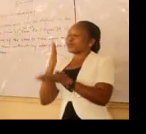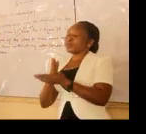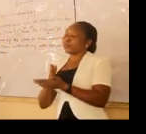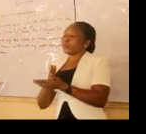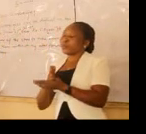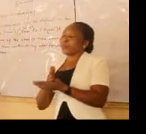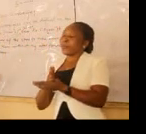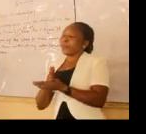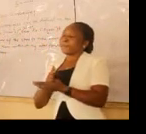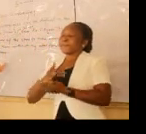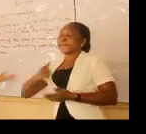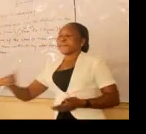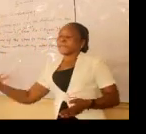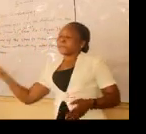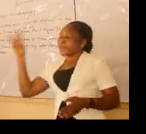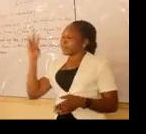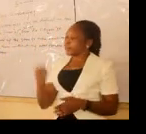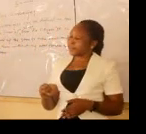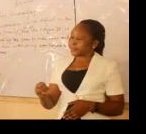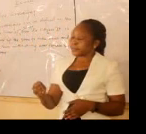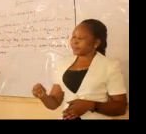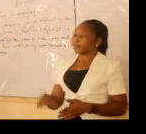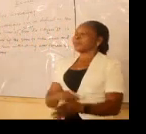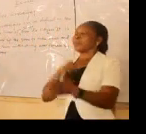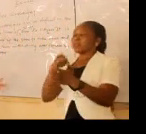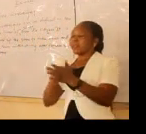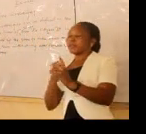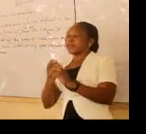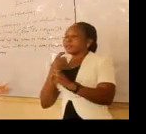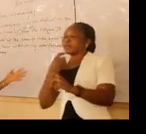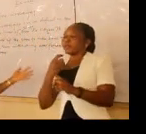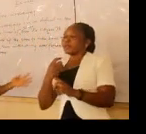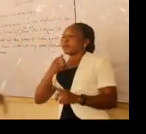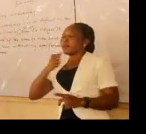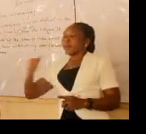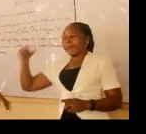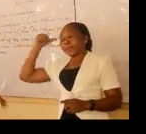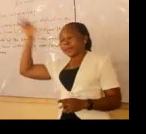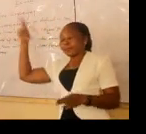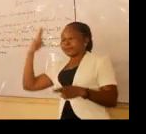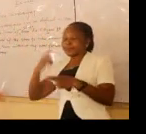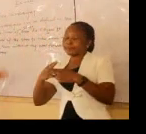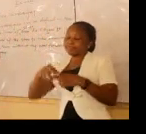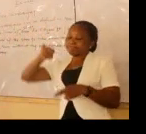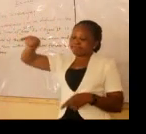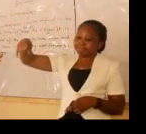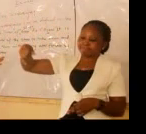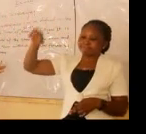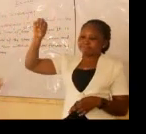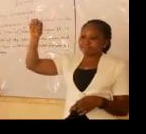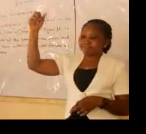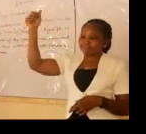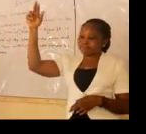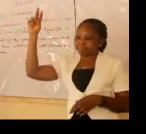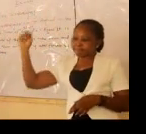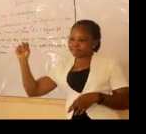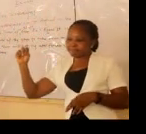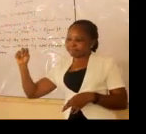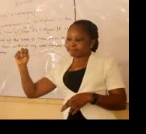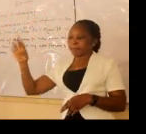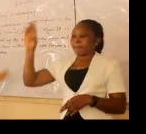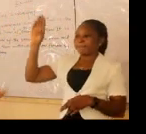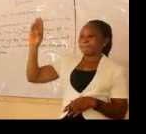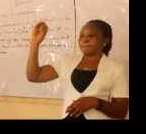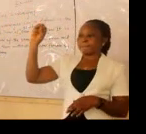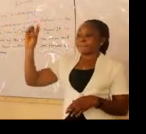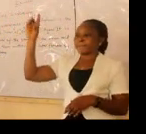Govt in the year 1530 to 1590. And then Govt is a